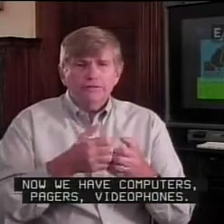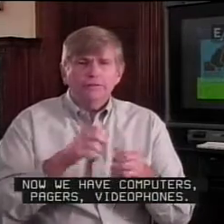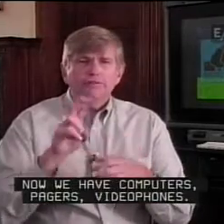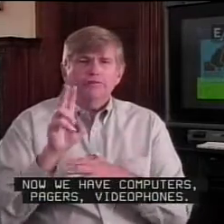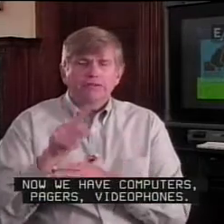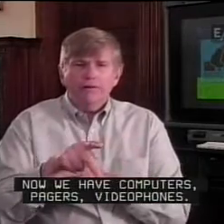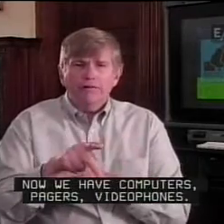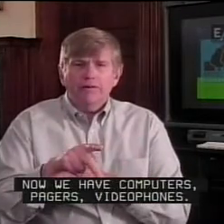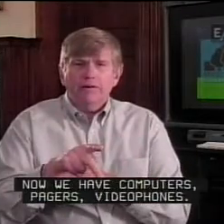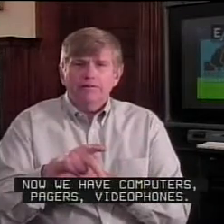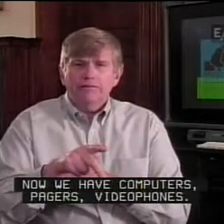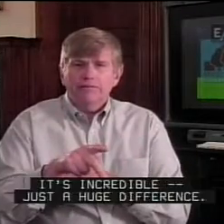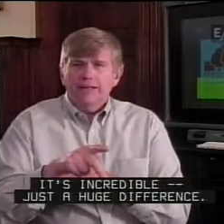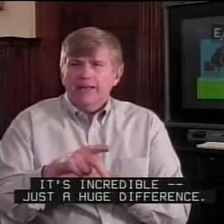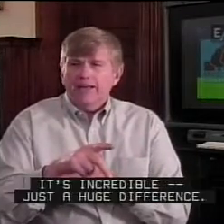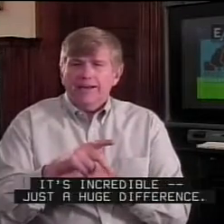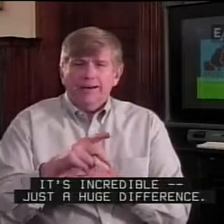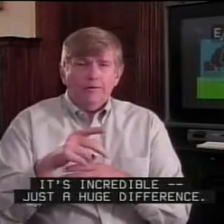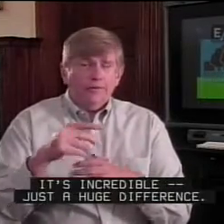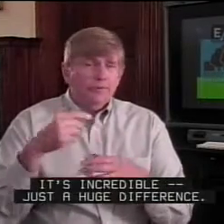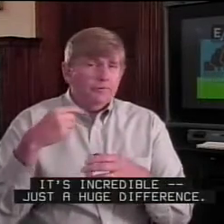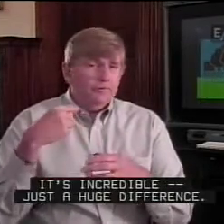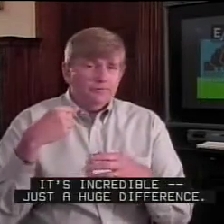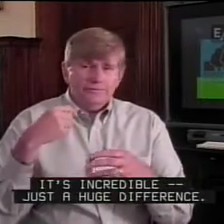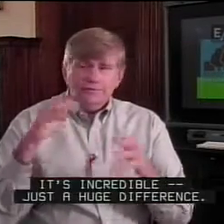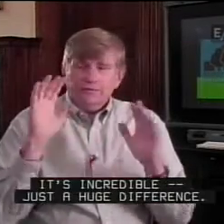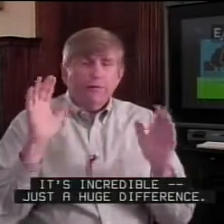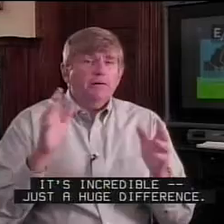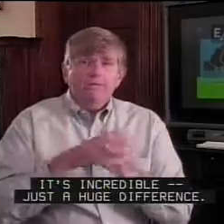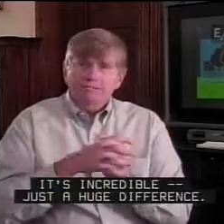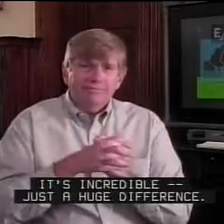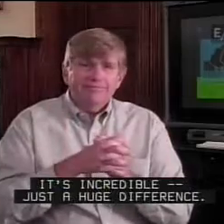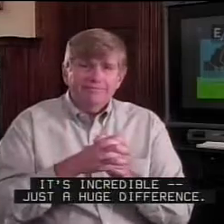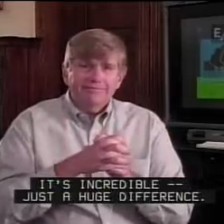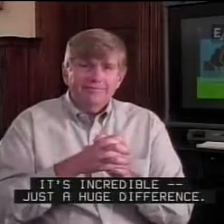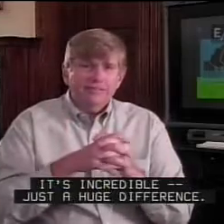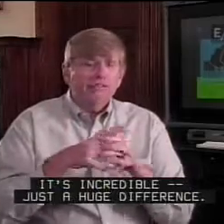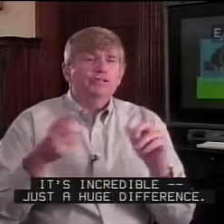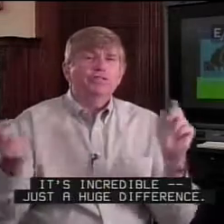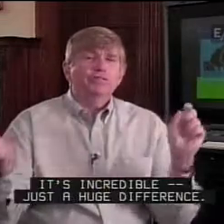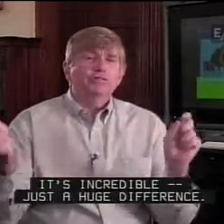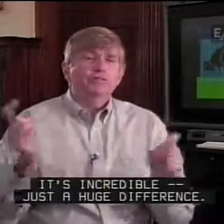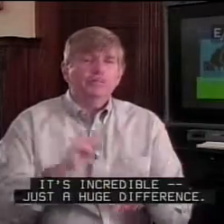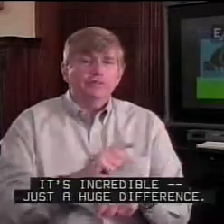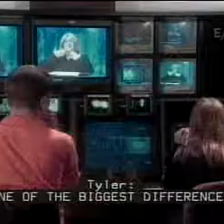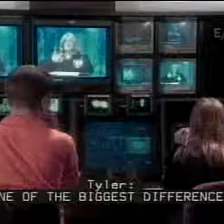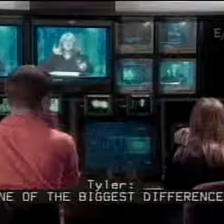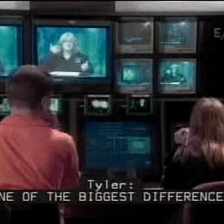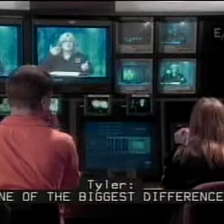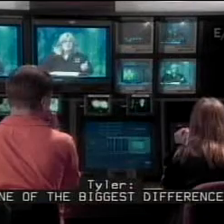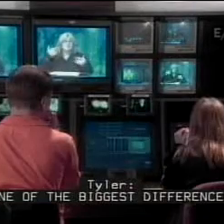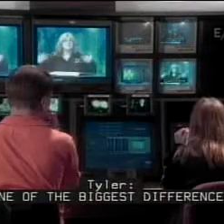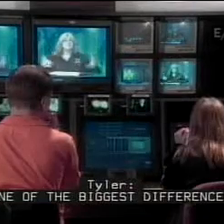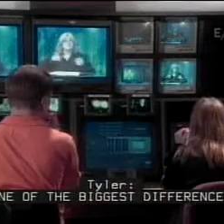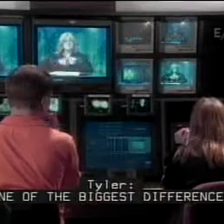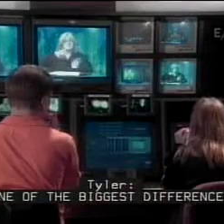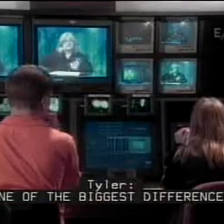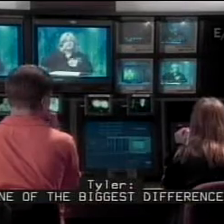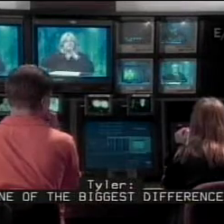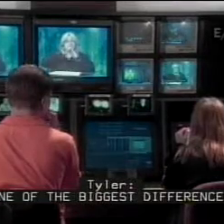video fans incredible one of the biggest differences comes